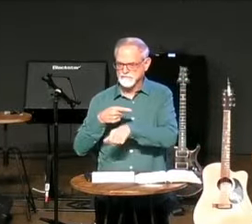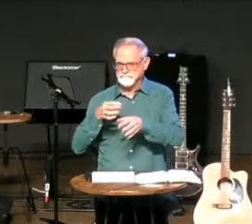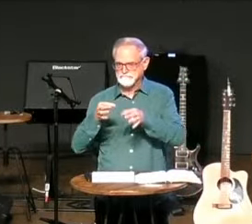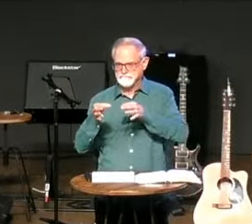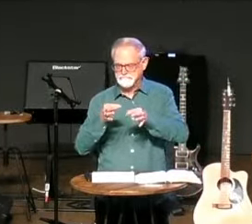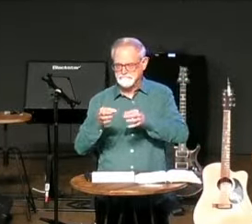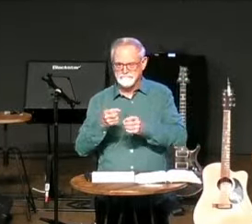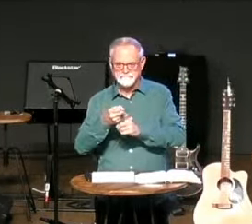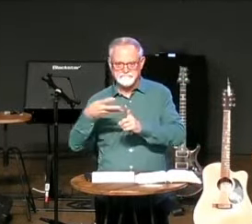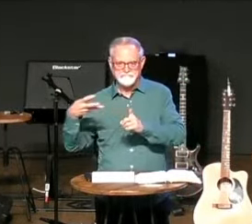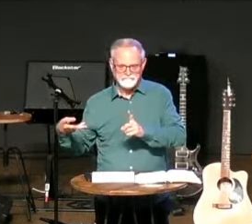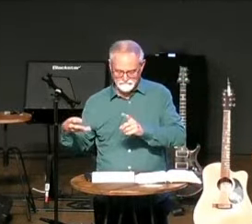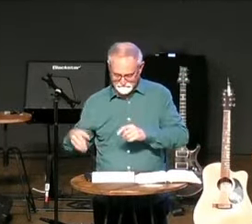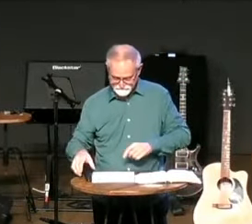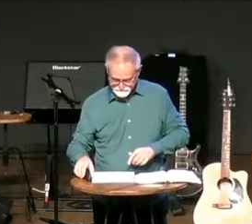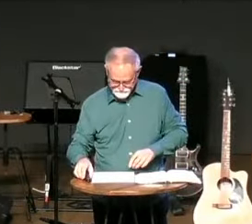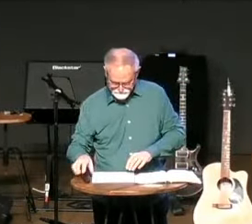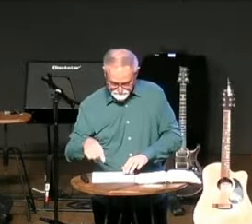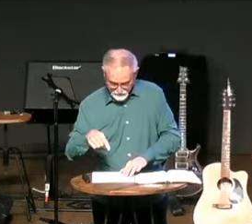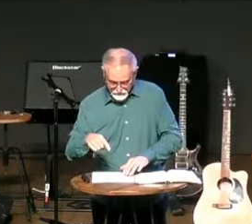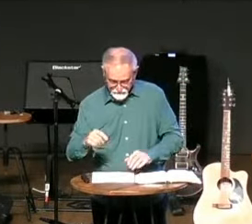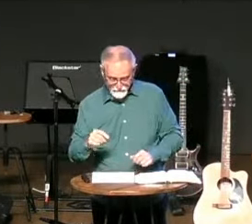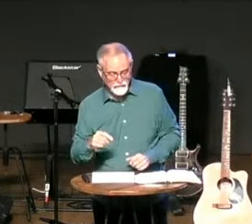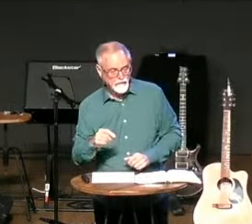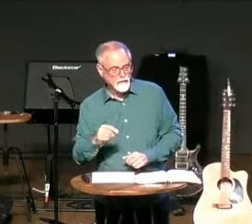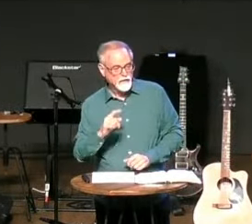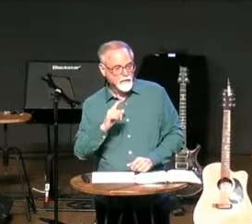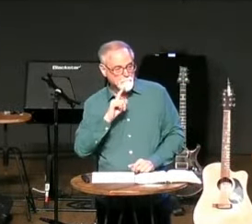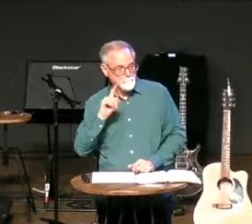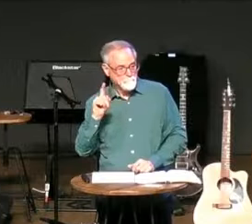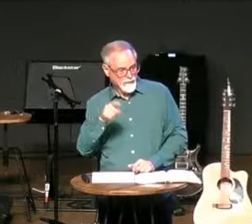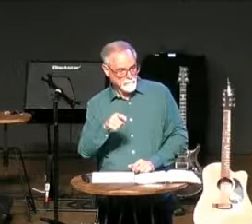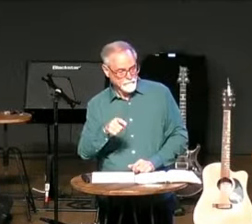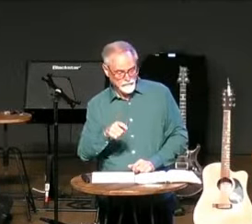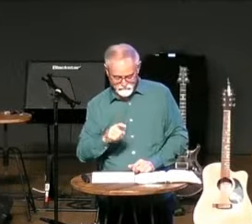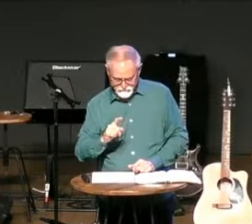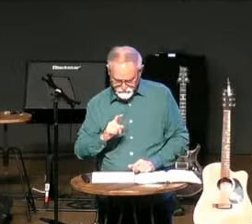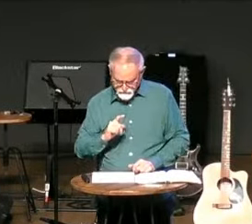Now, again, let's look at this word traditions.